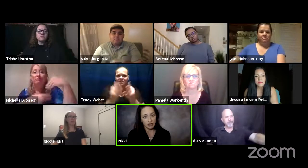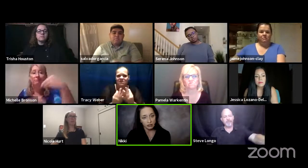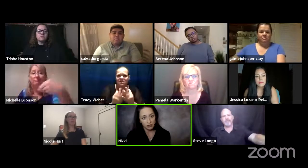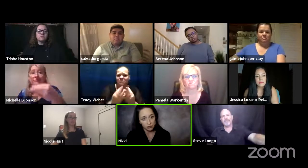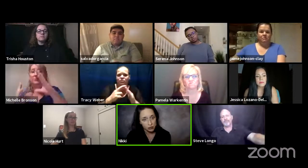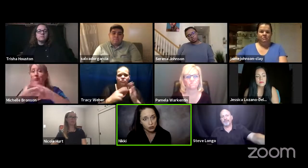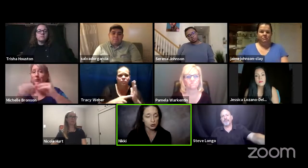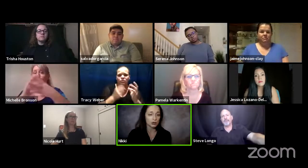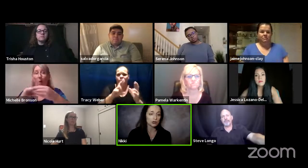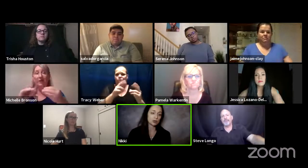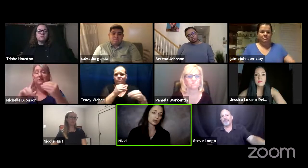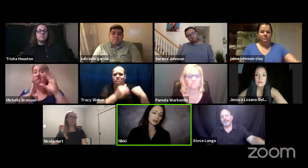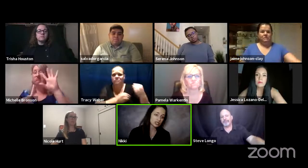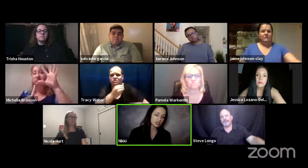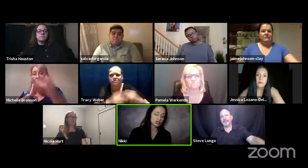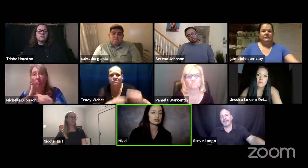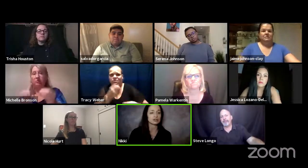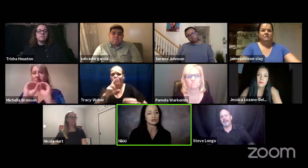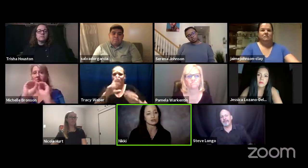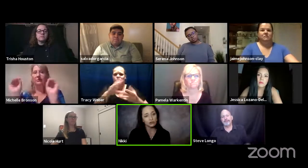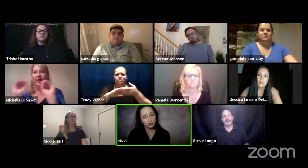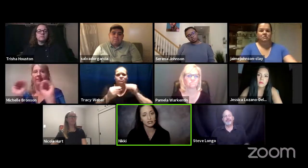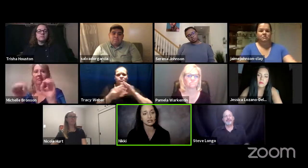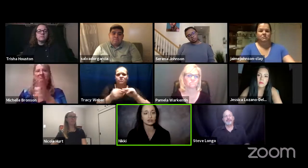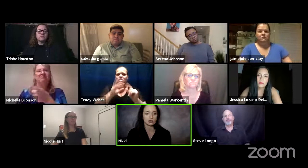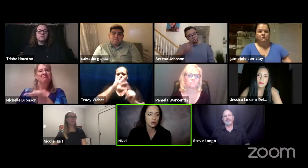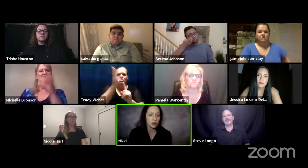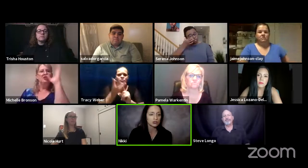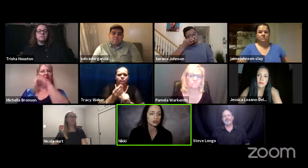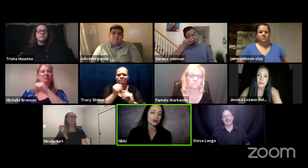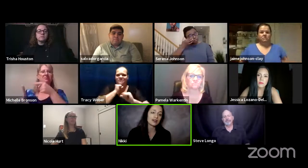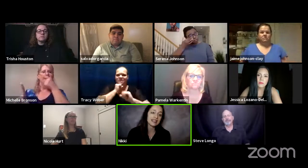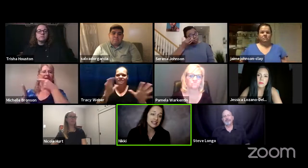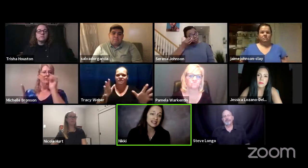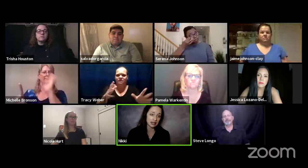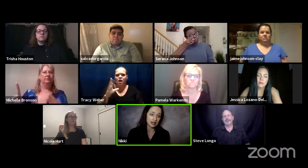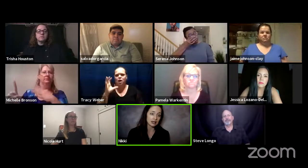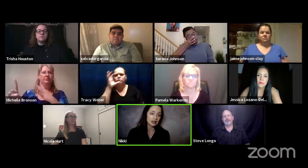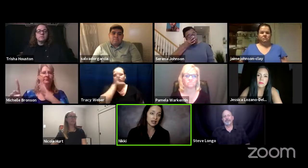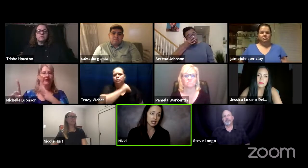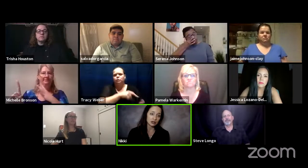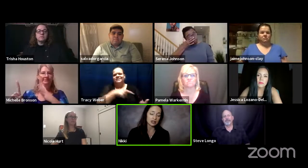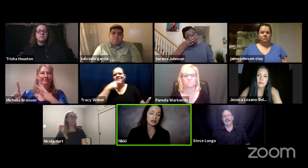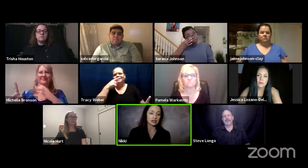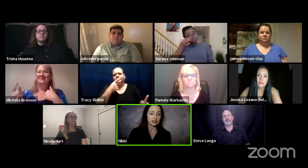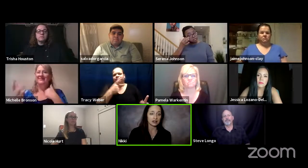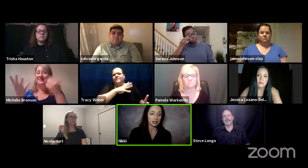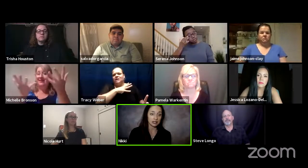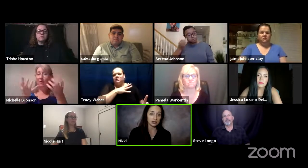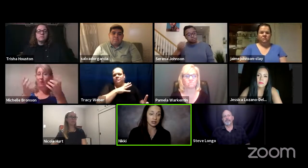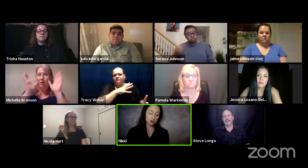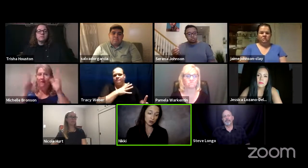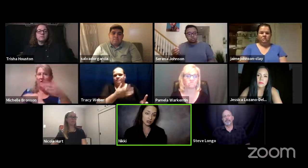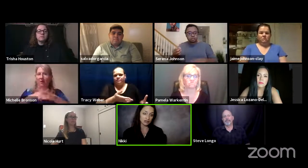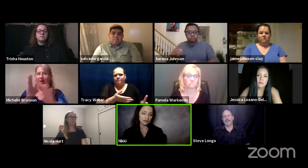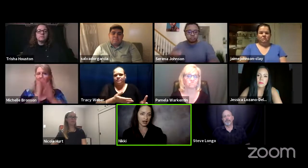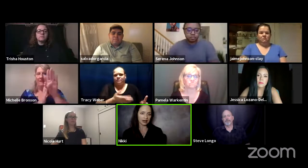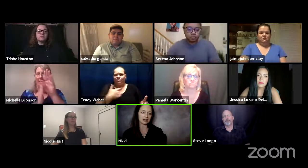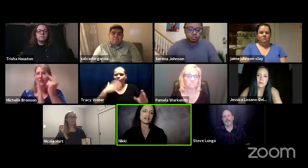family rules or traditions or stories or culture or anything. And really the hearing kids assumed to be fine are missing